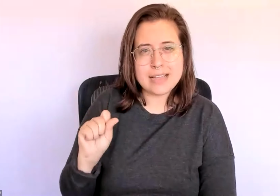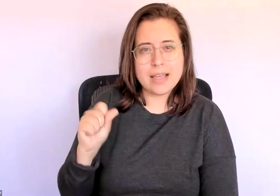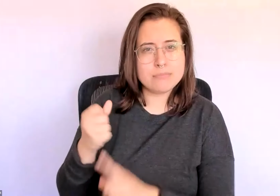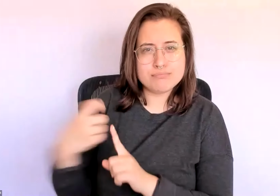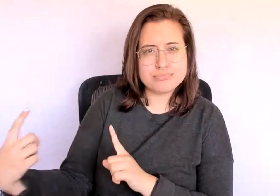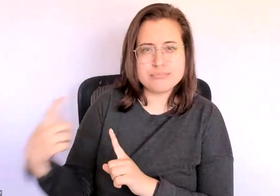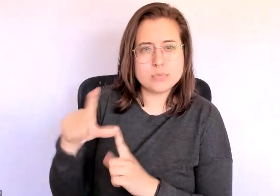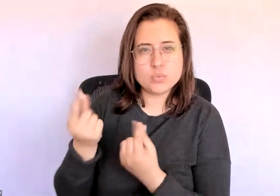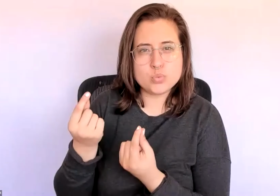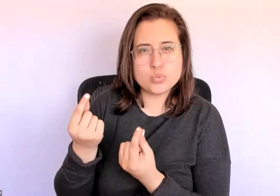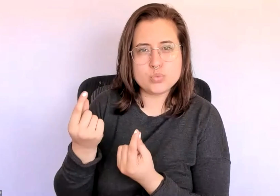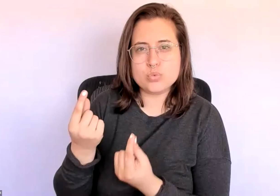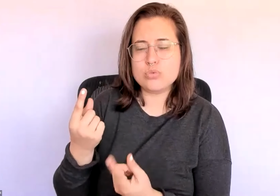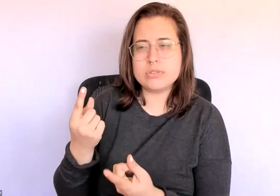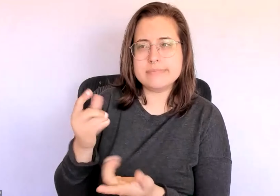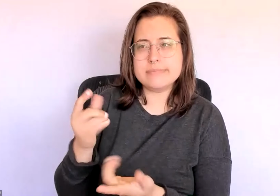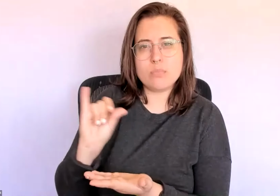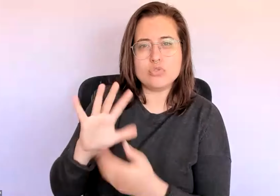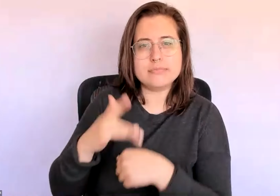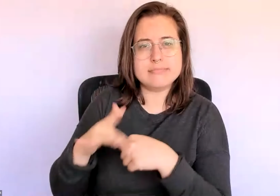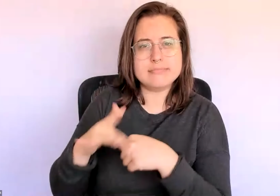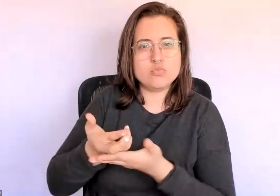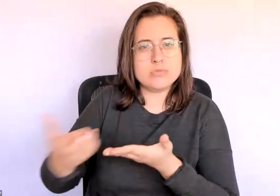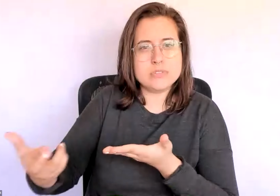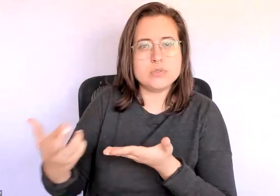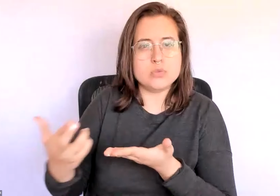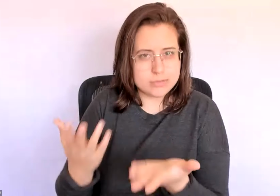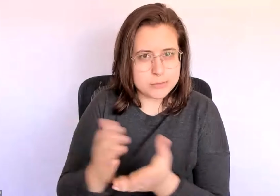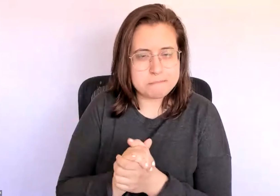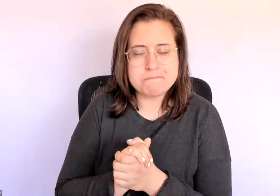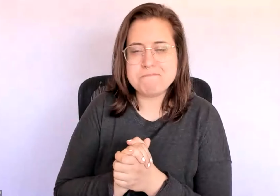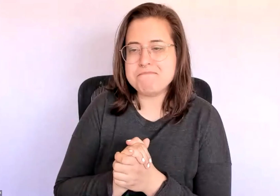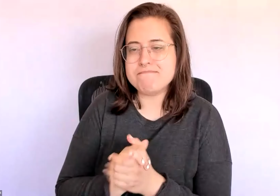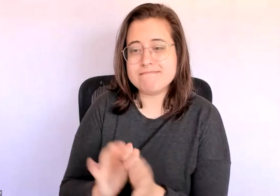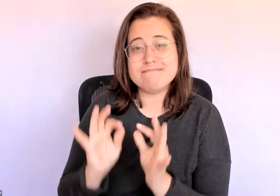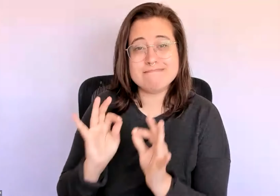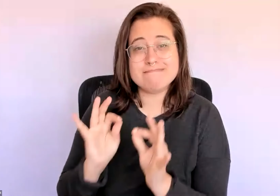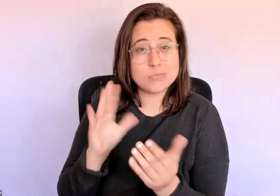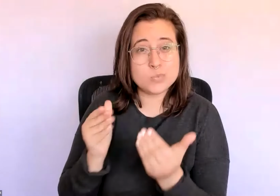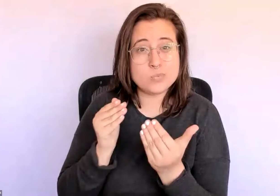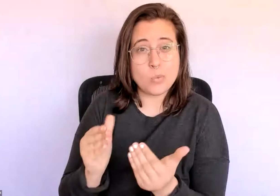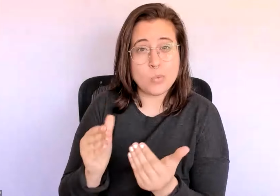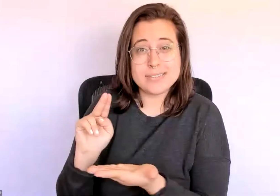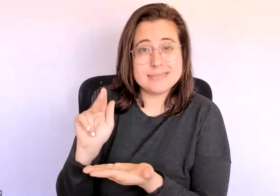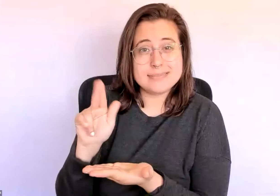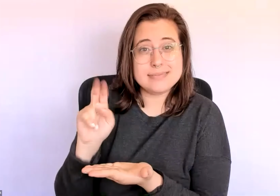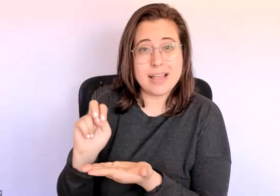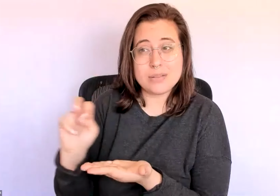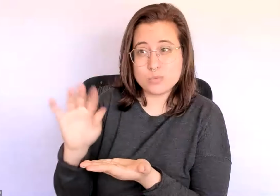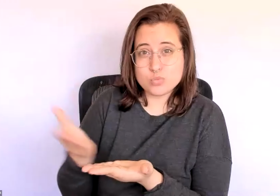do, as well as some of their available resources for us. So without further ado, Natalie, if you're